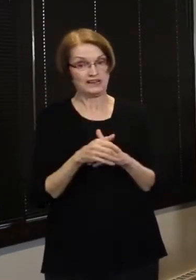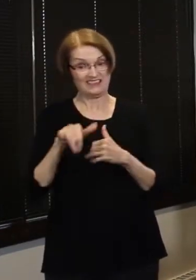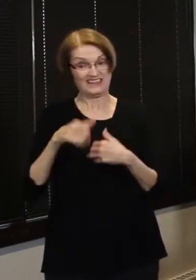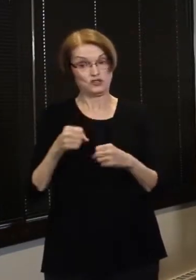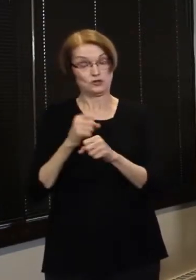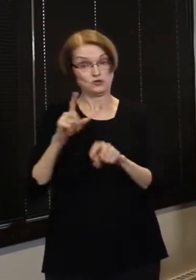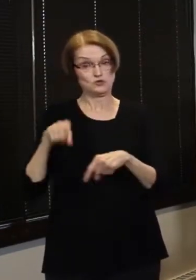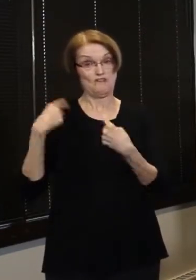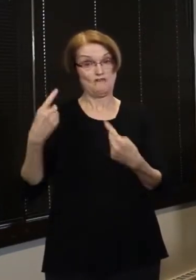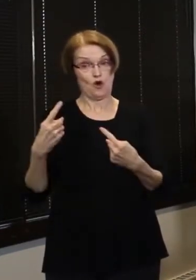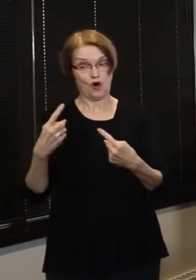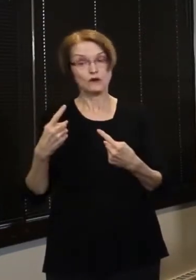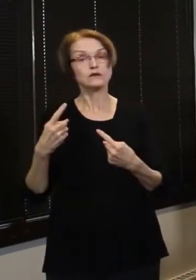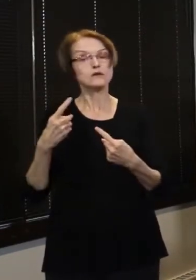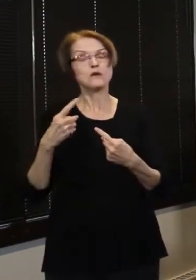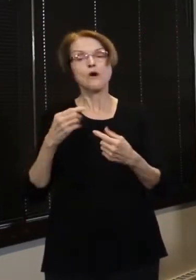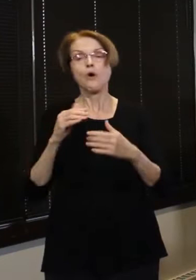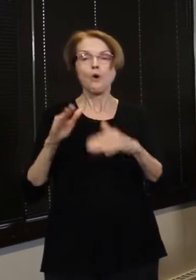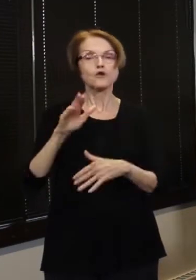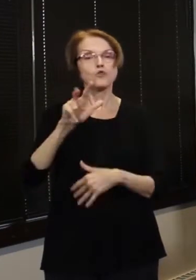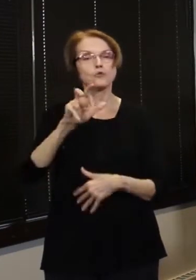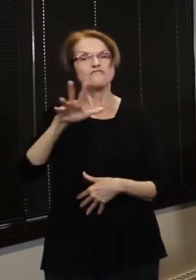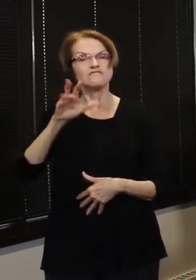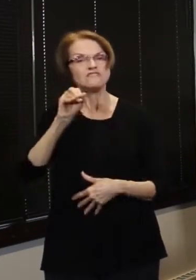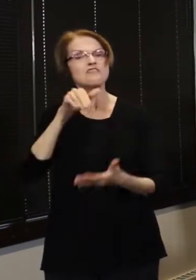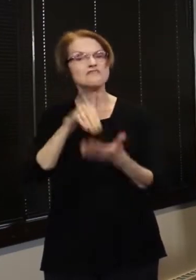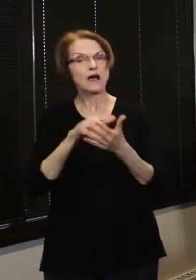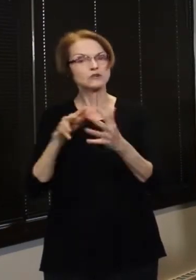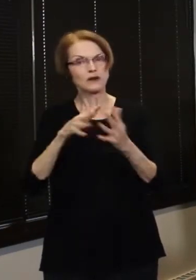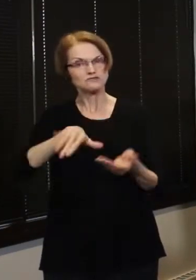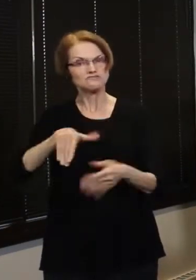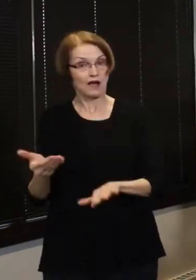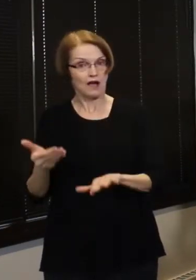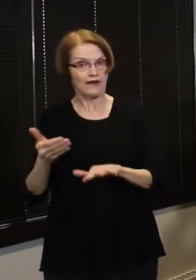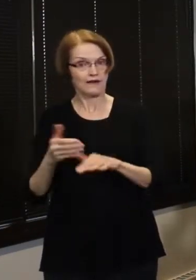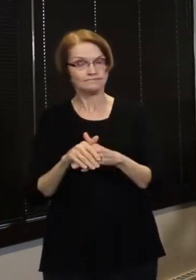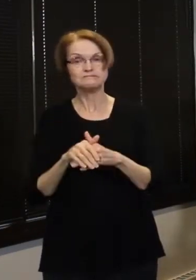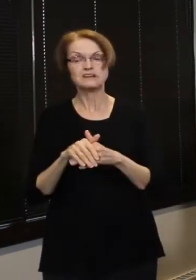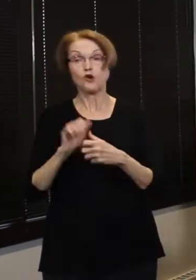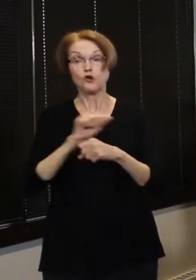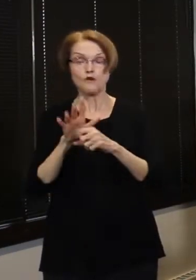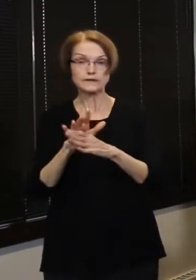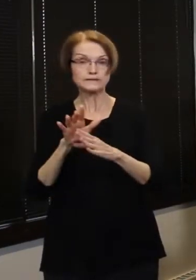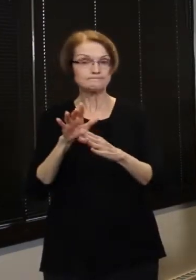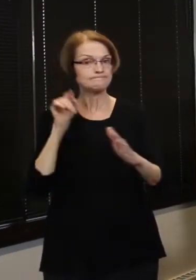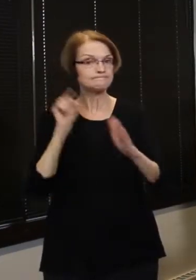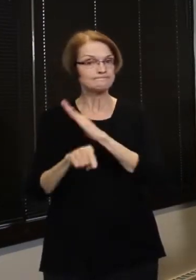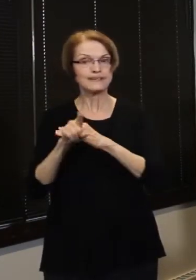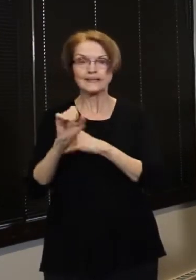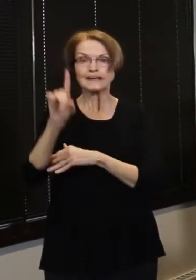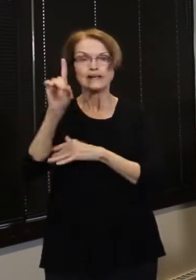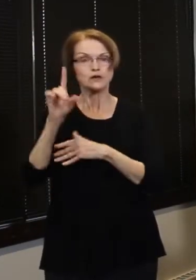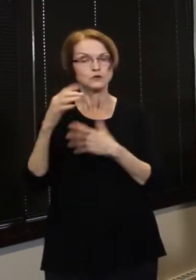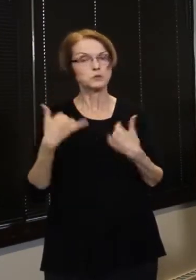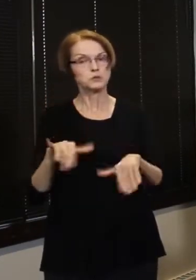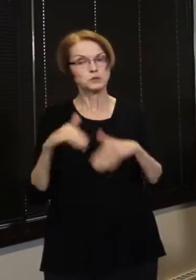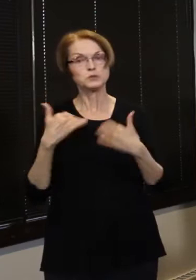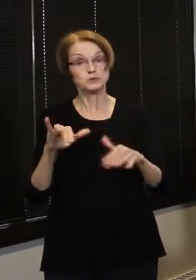than 350,000 Americans and has become one of the leading causes of death in our